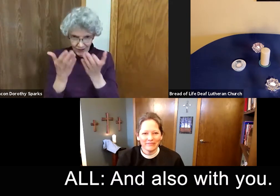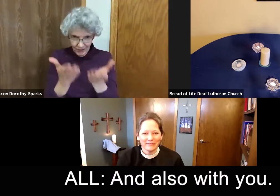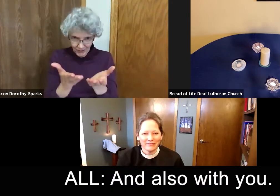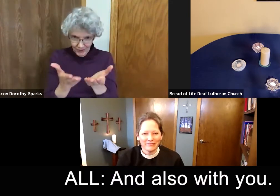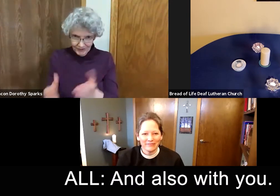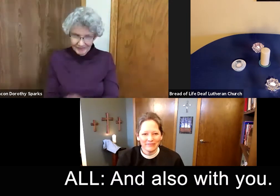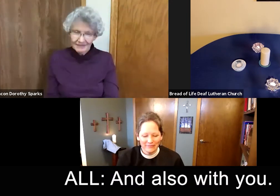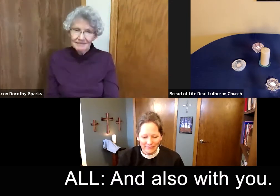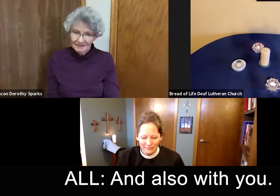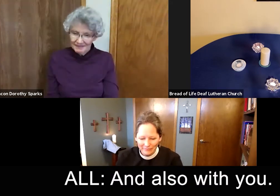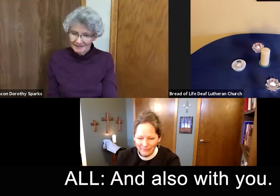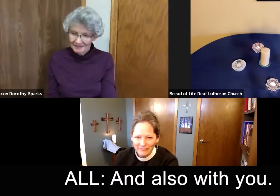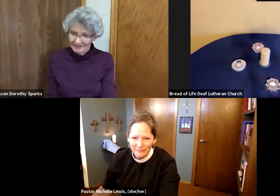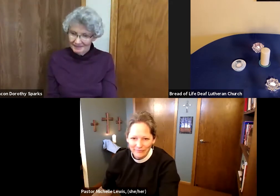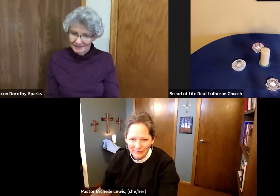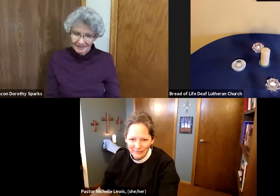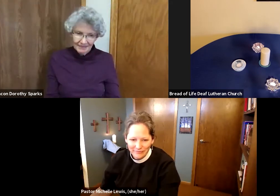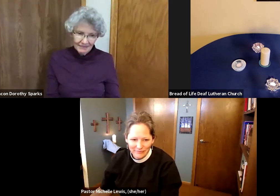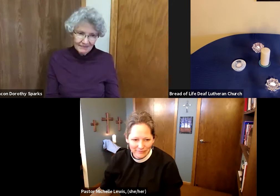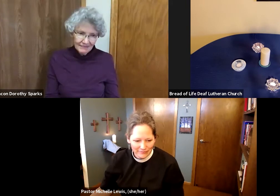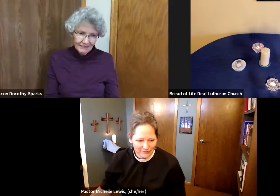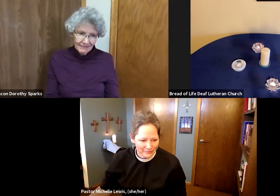and also with you.